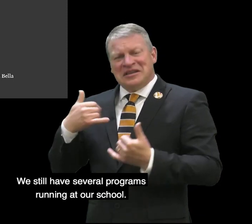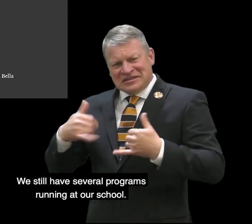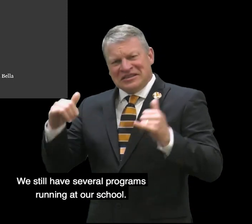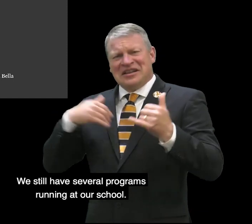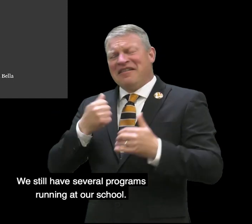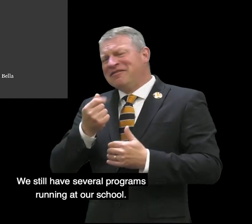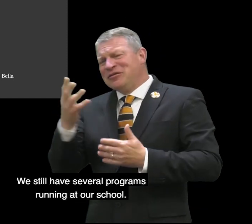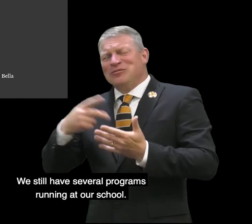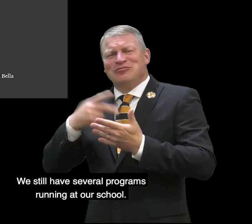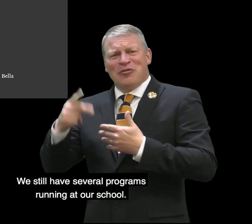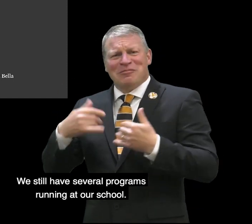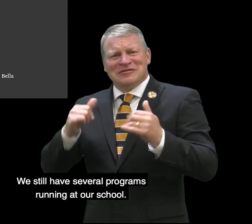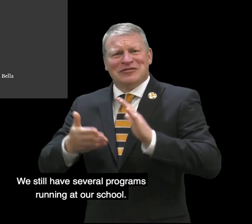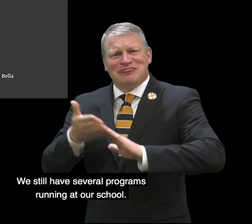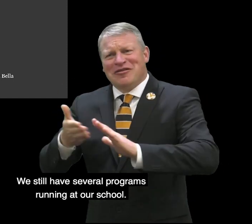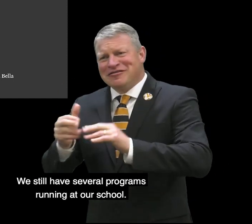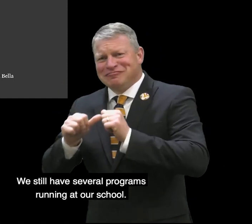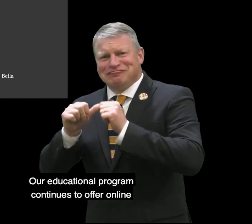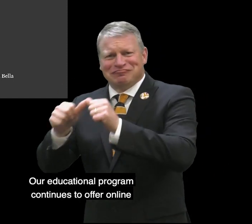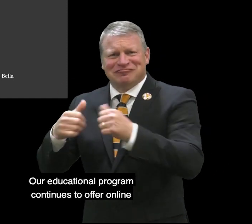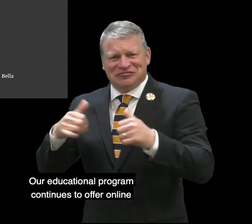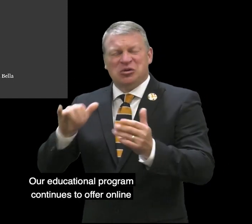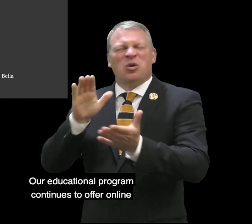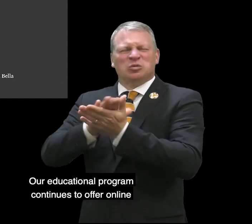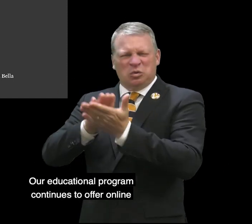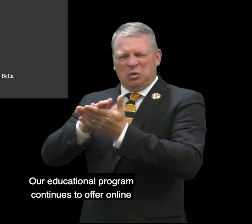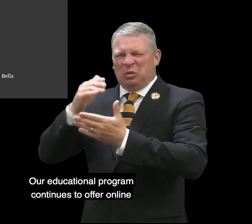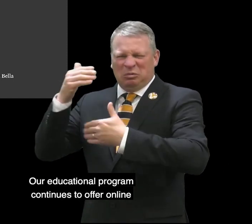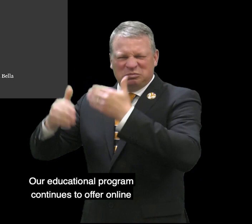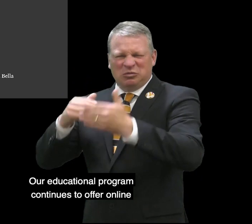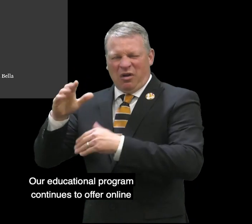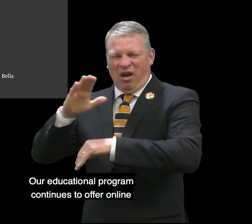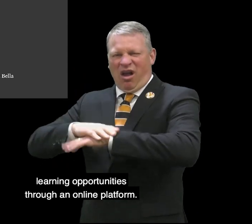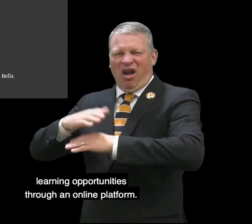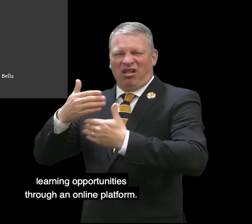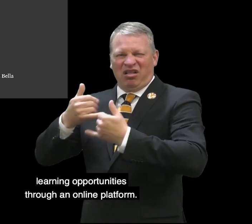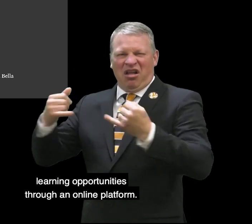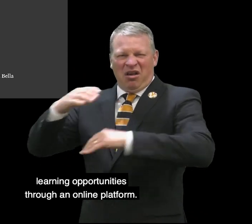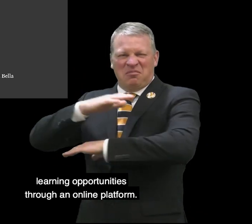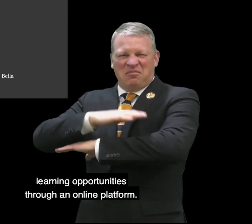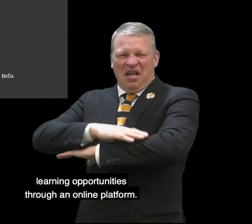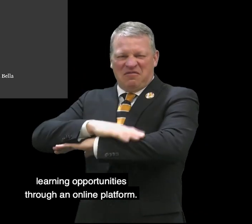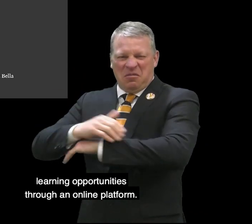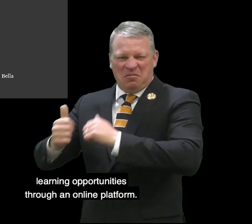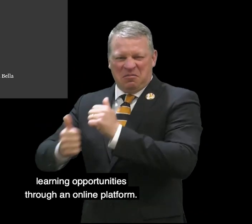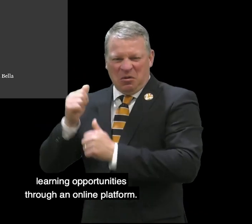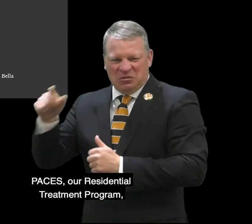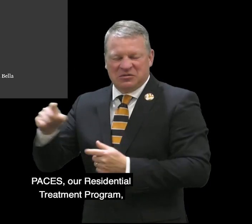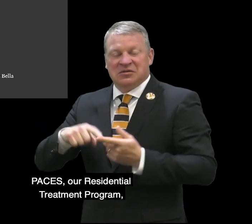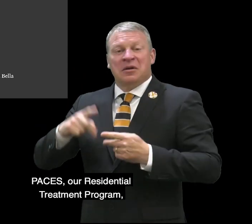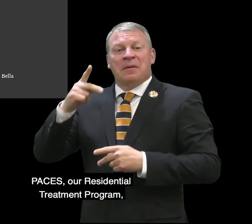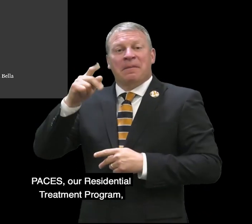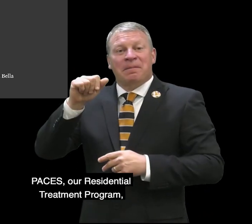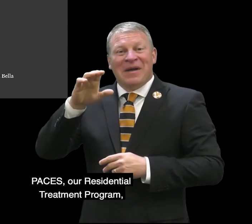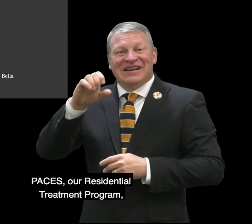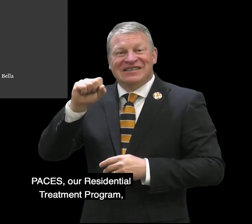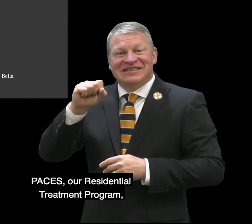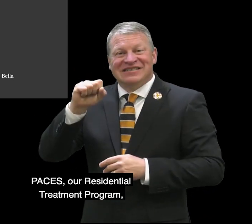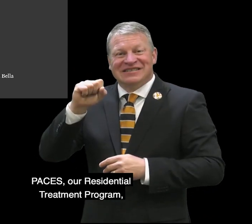We still have several programs running at our school. Our educational program continues to offer online learning opportunities